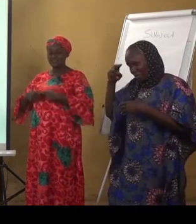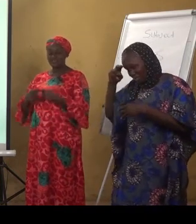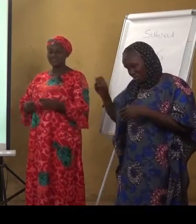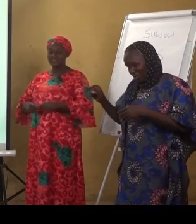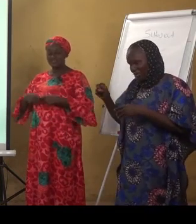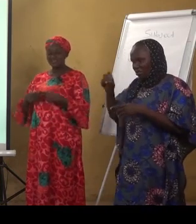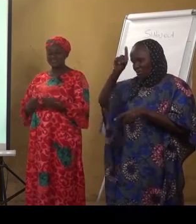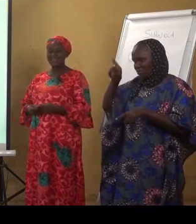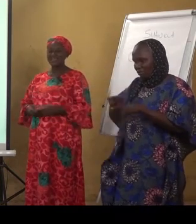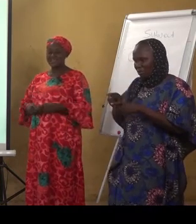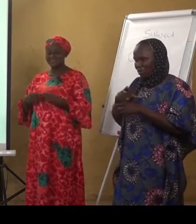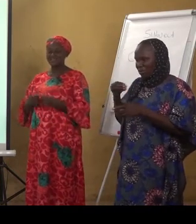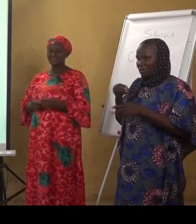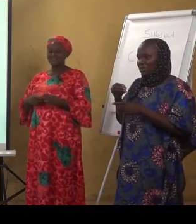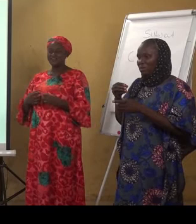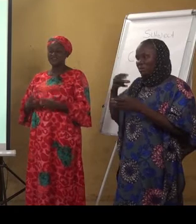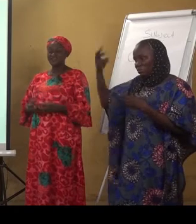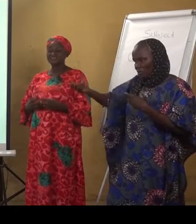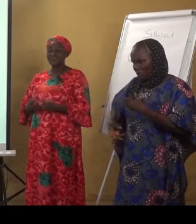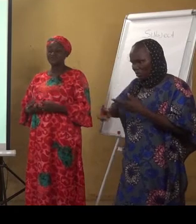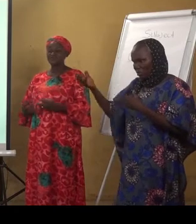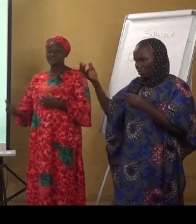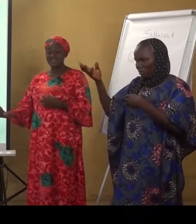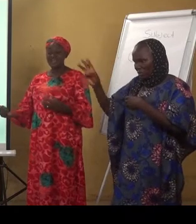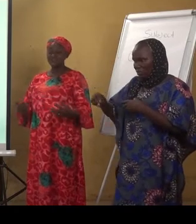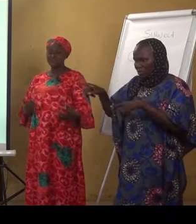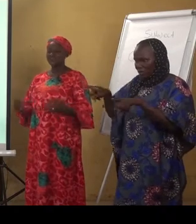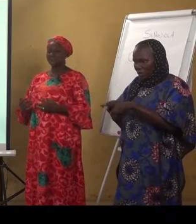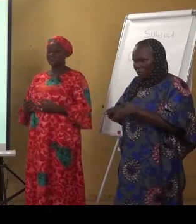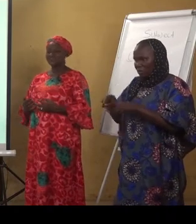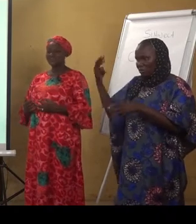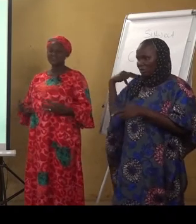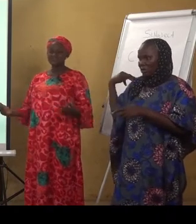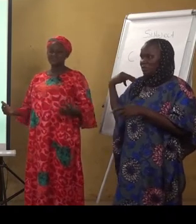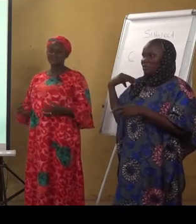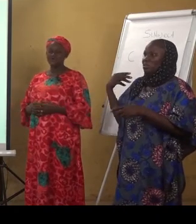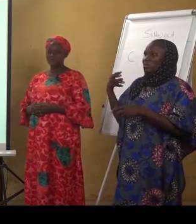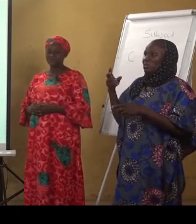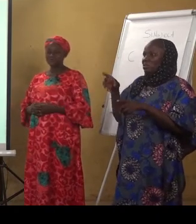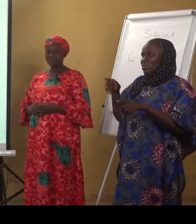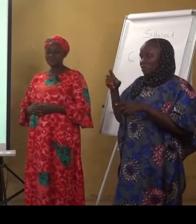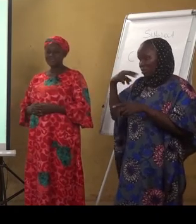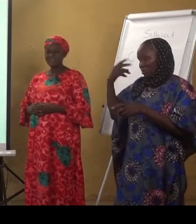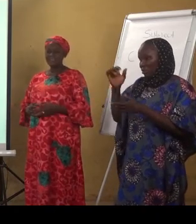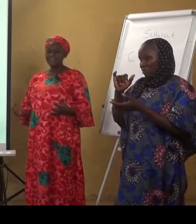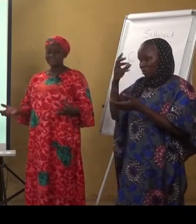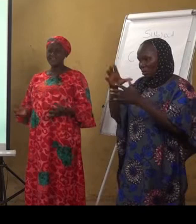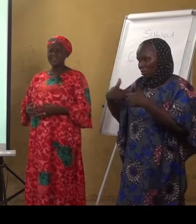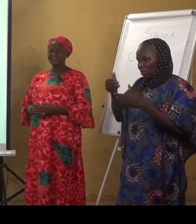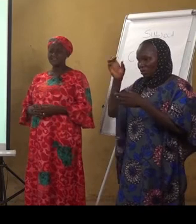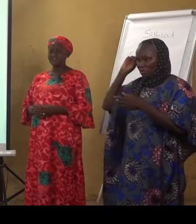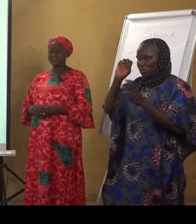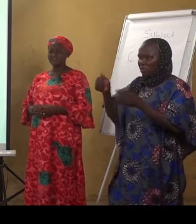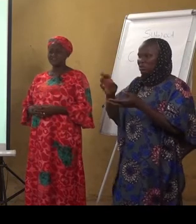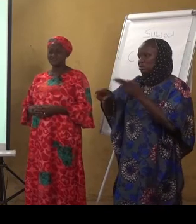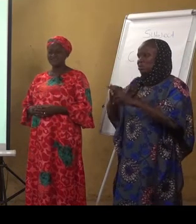to equally be there in Philemon's house to see how they will relate. That is follow-up. Even in